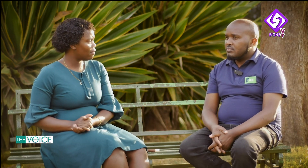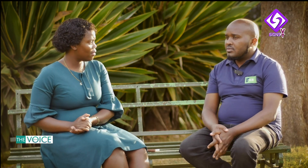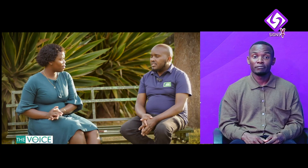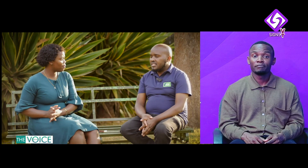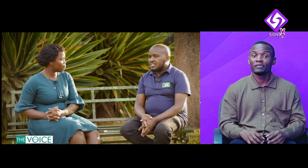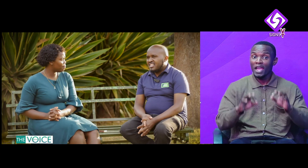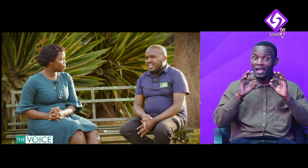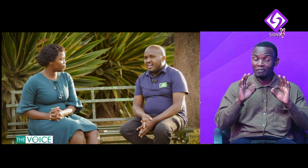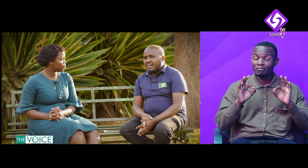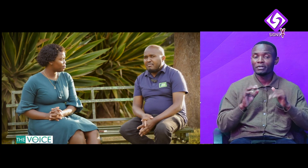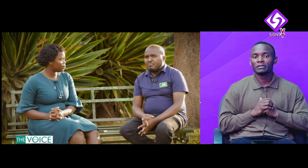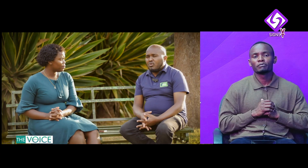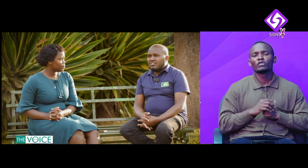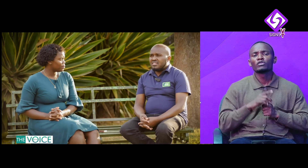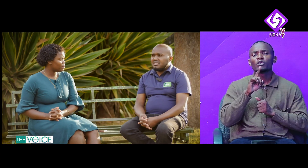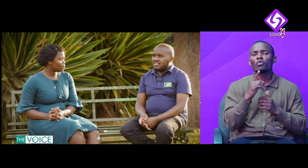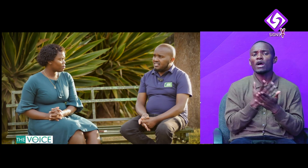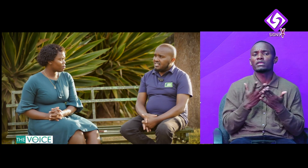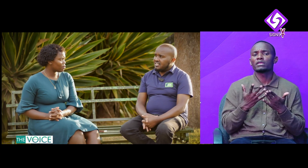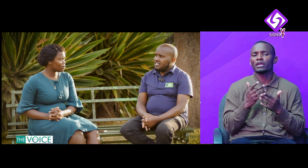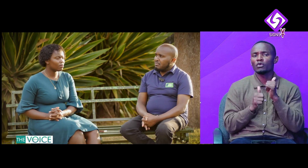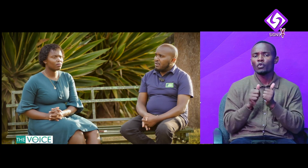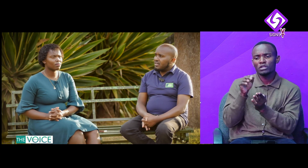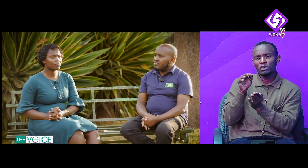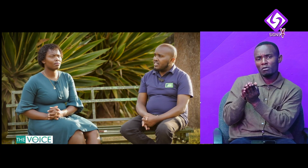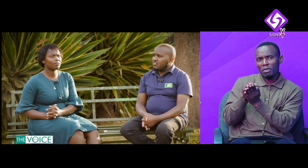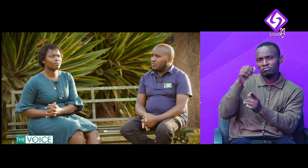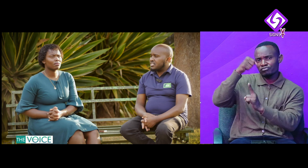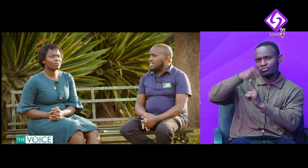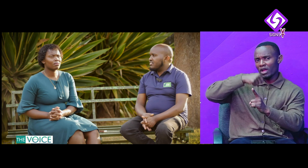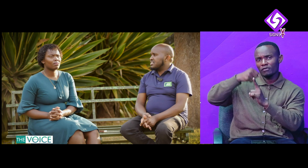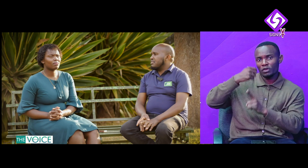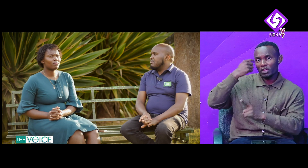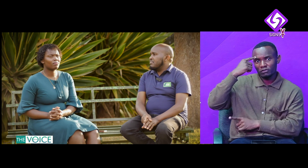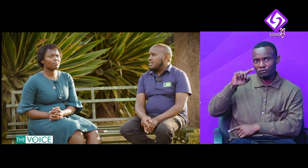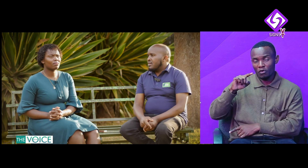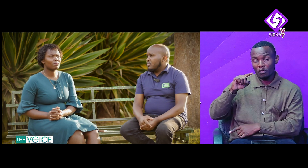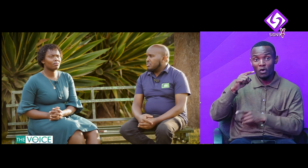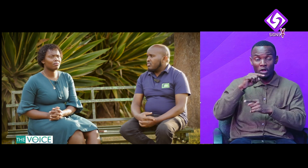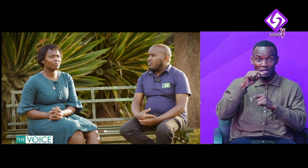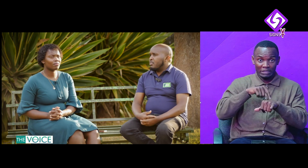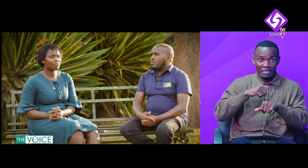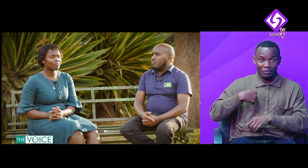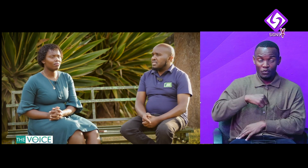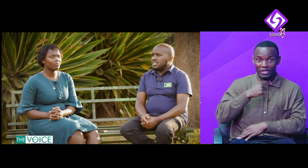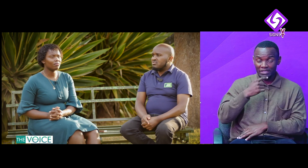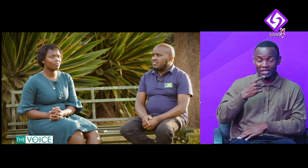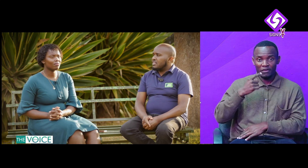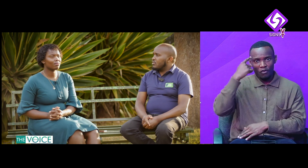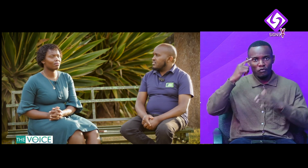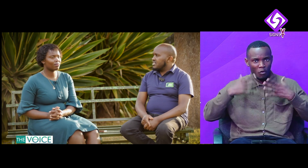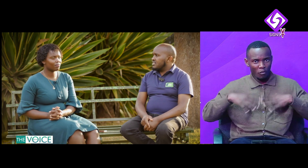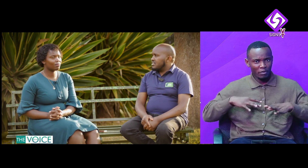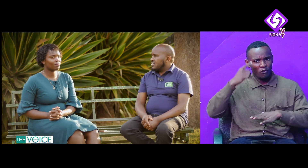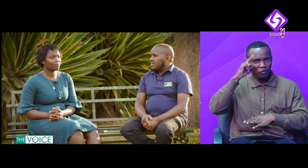forward? Great. One of the things that the bank fights for at any given time, when we say we are for people for better, is